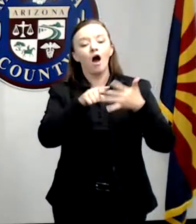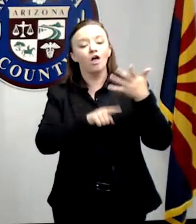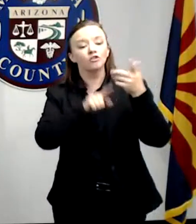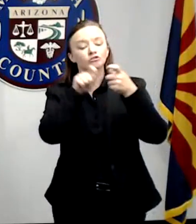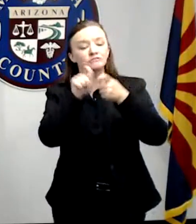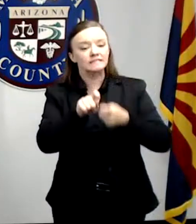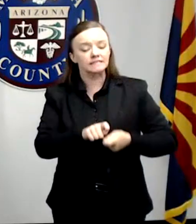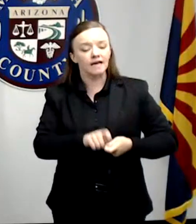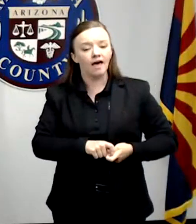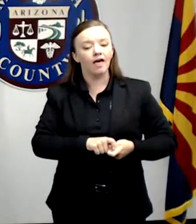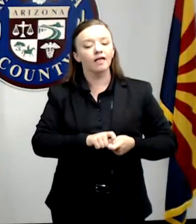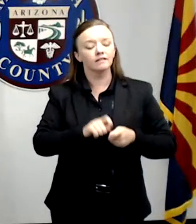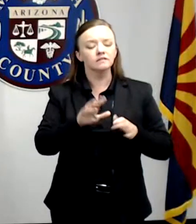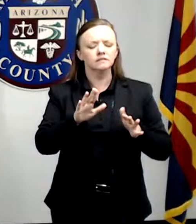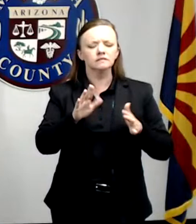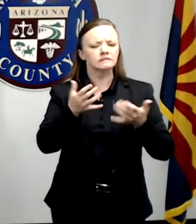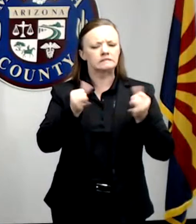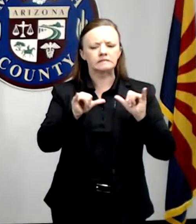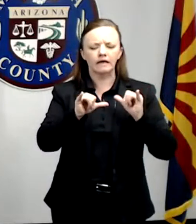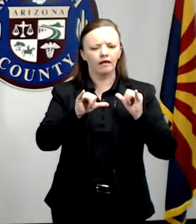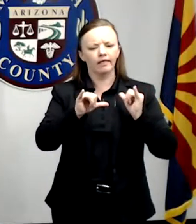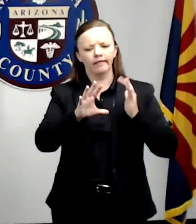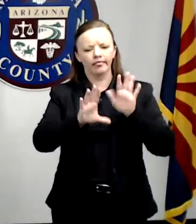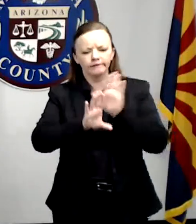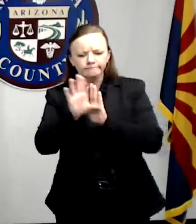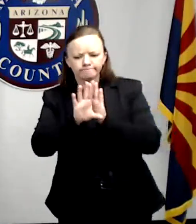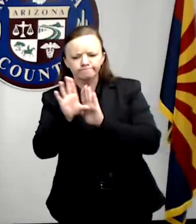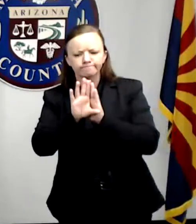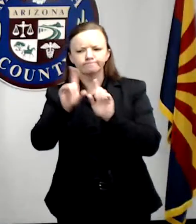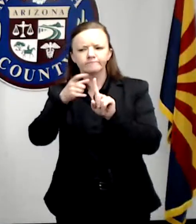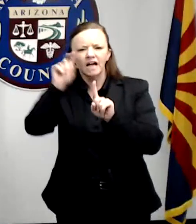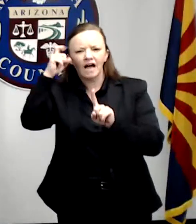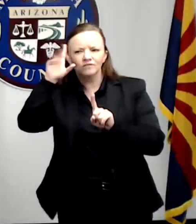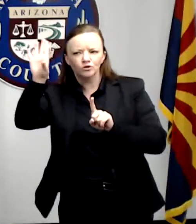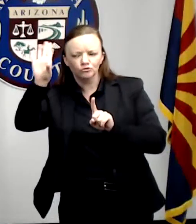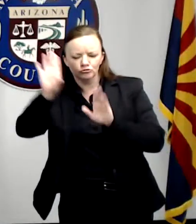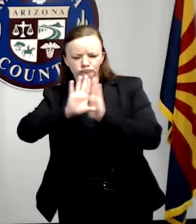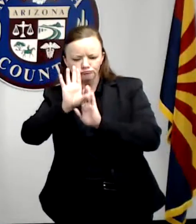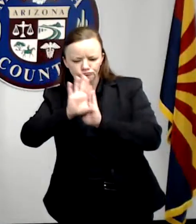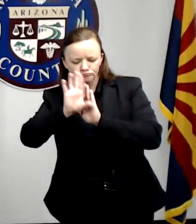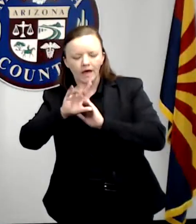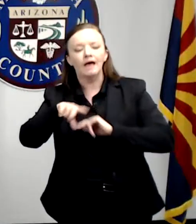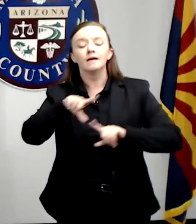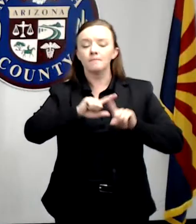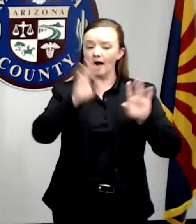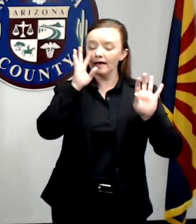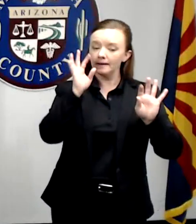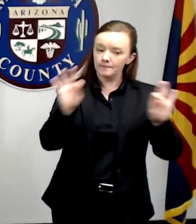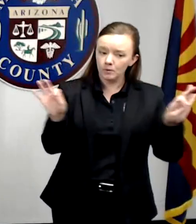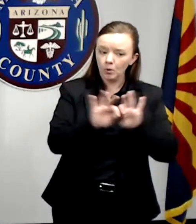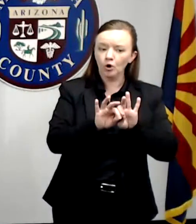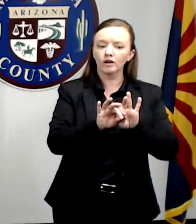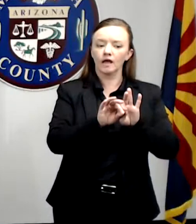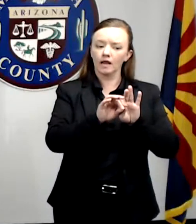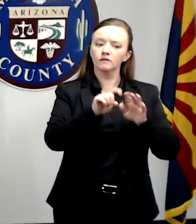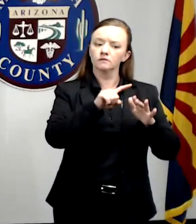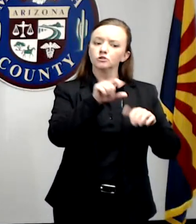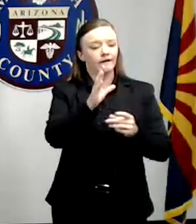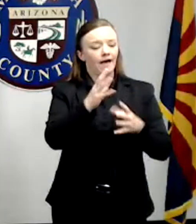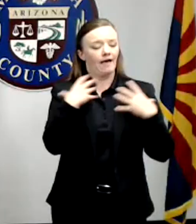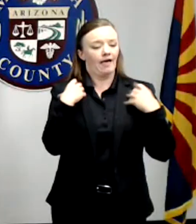details, are continuing to be elicited, but it is important for elective surgeries to